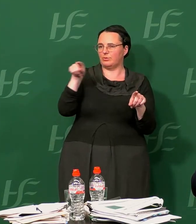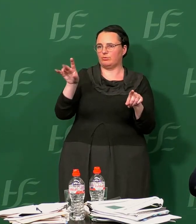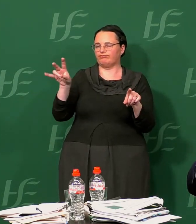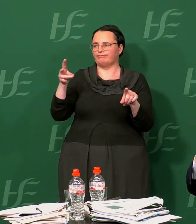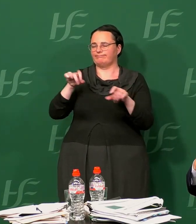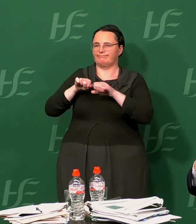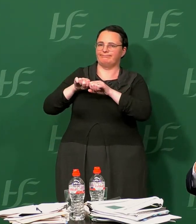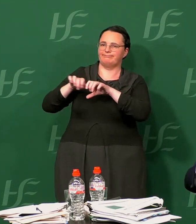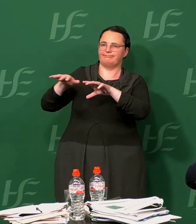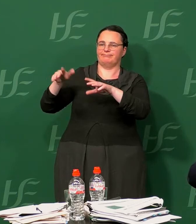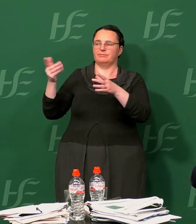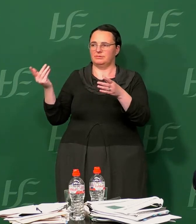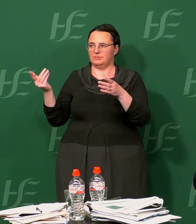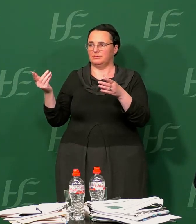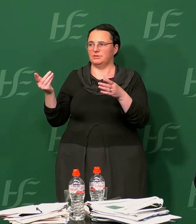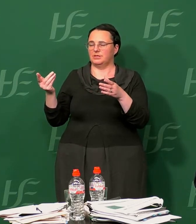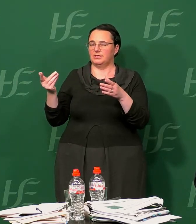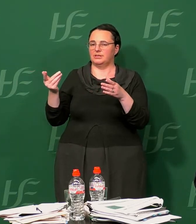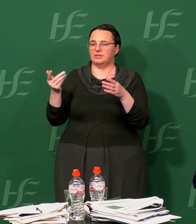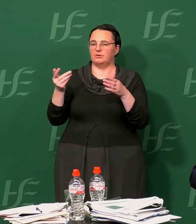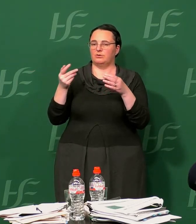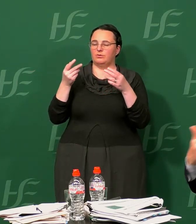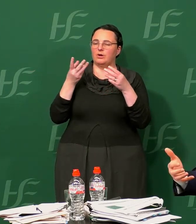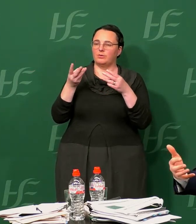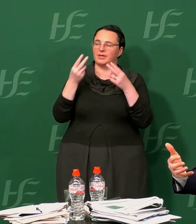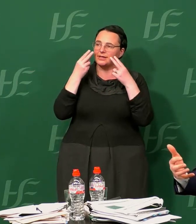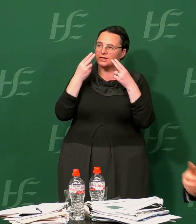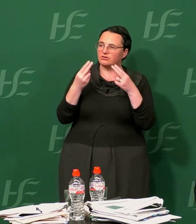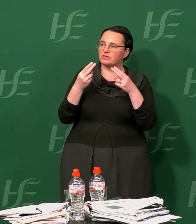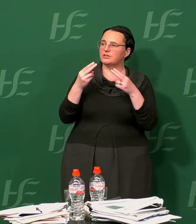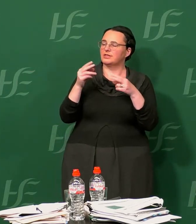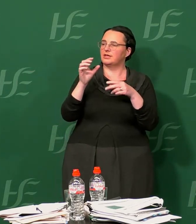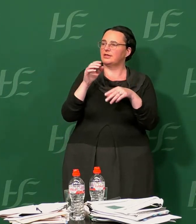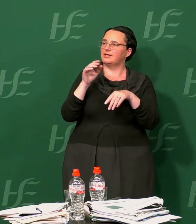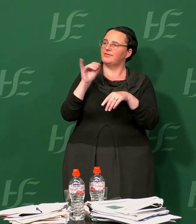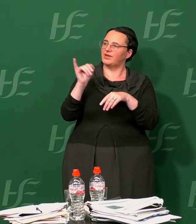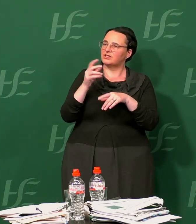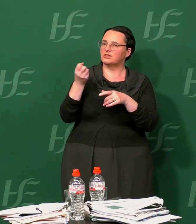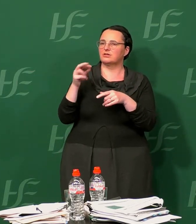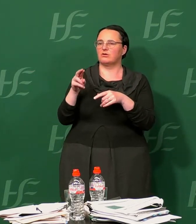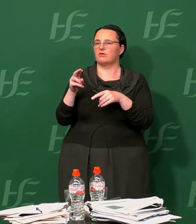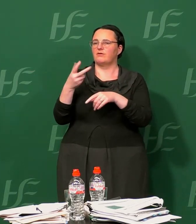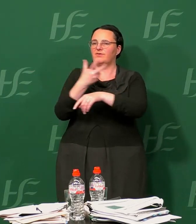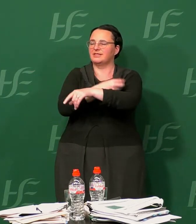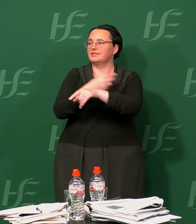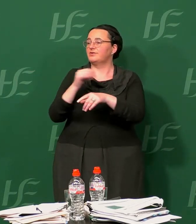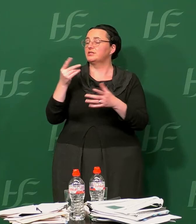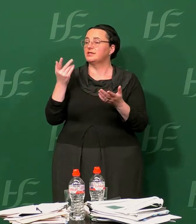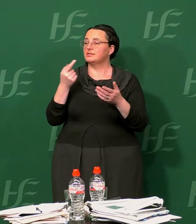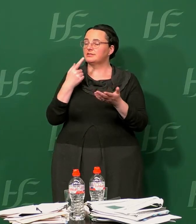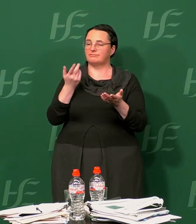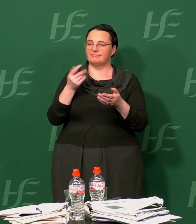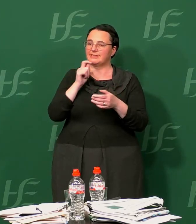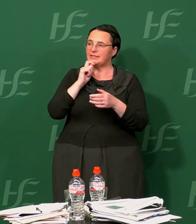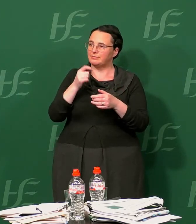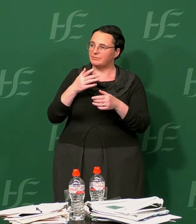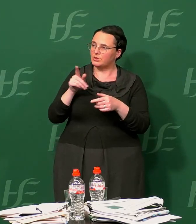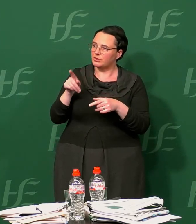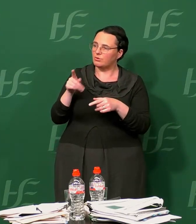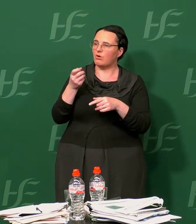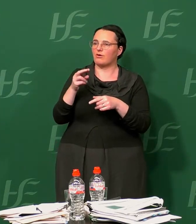for immune evasion from either natural infection or vaccine-induced infection. And it doesn't take me to tell you or anybody listening